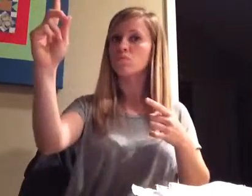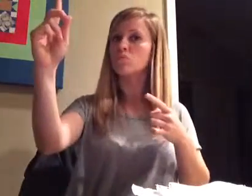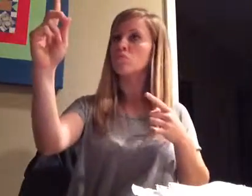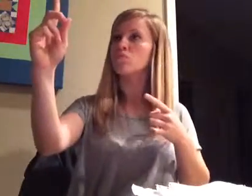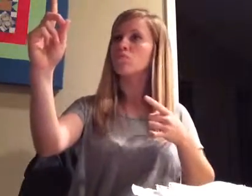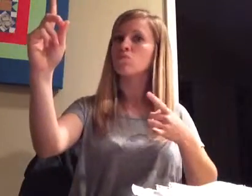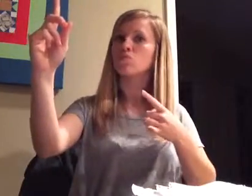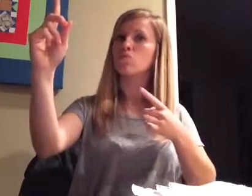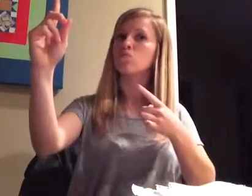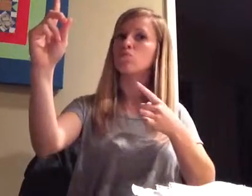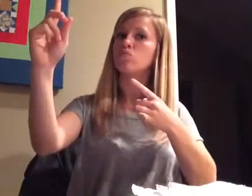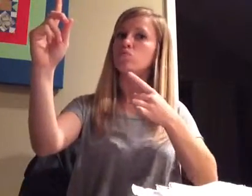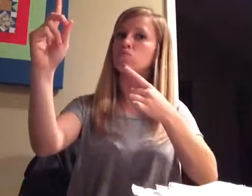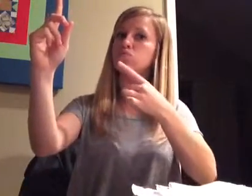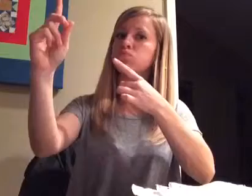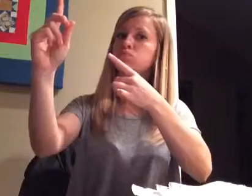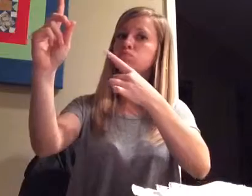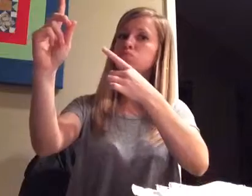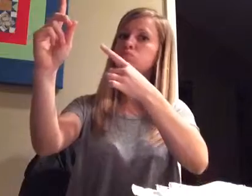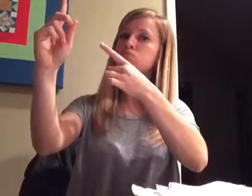course toward the Great Society.